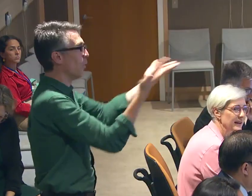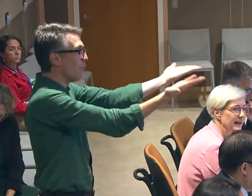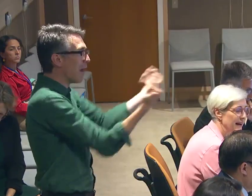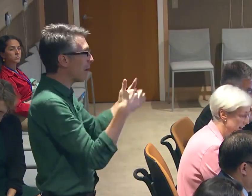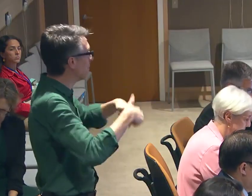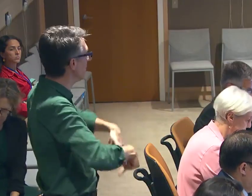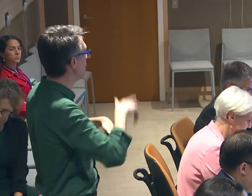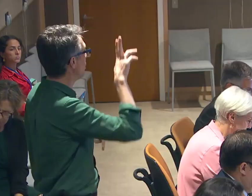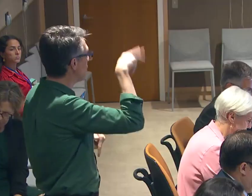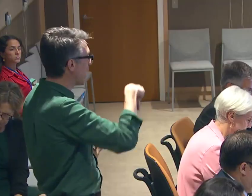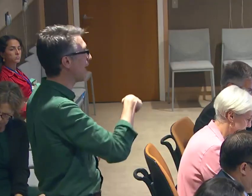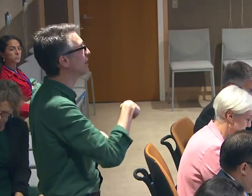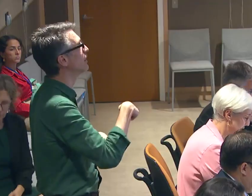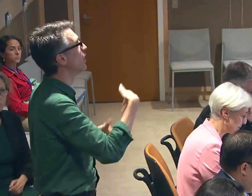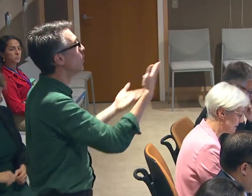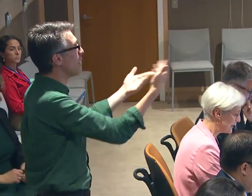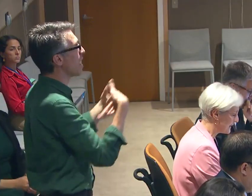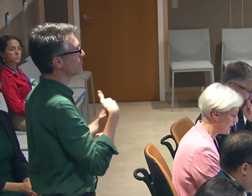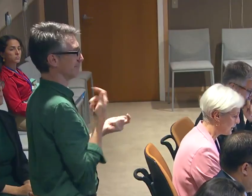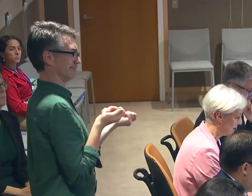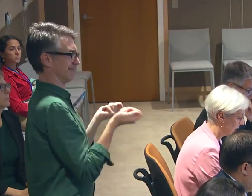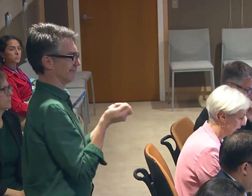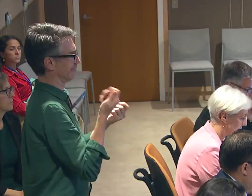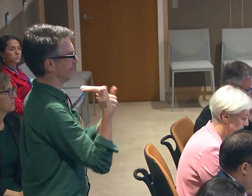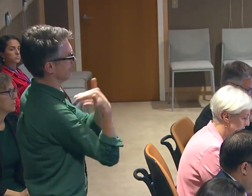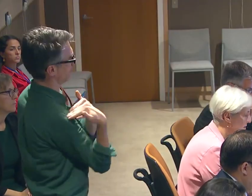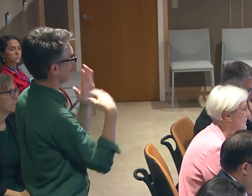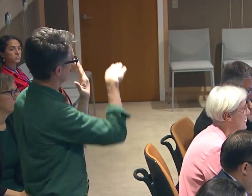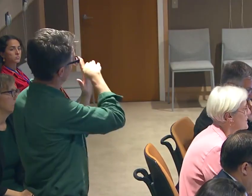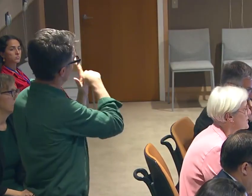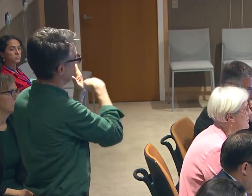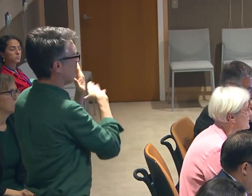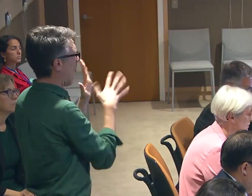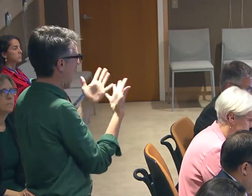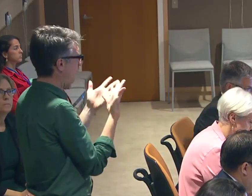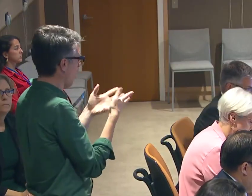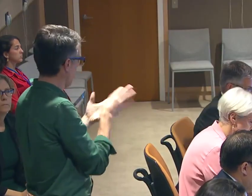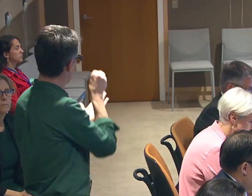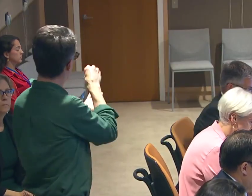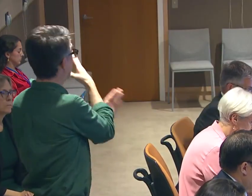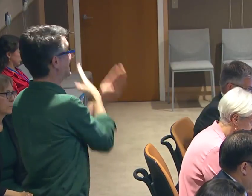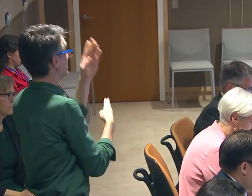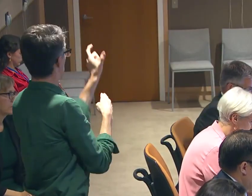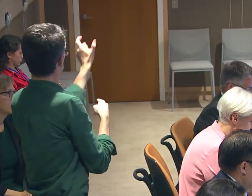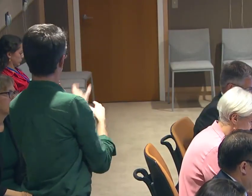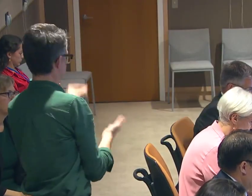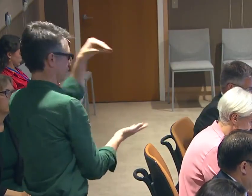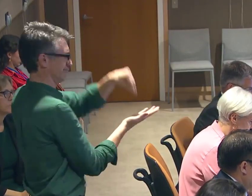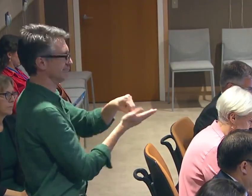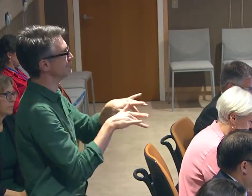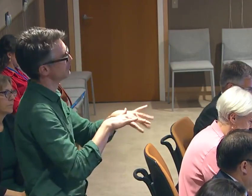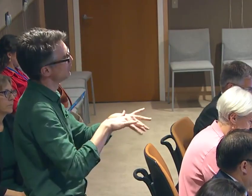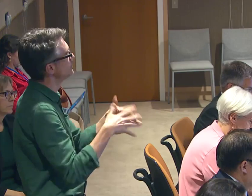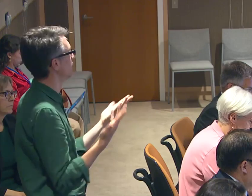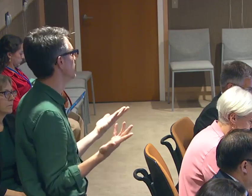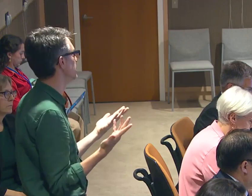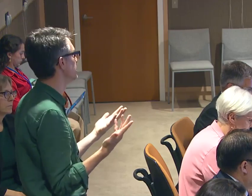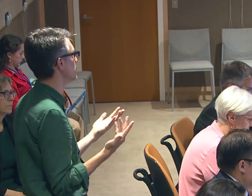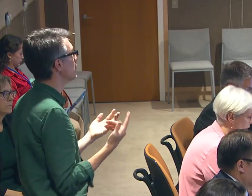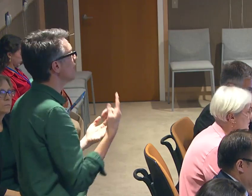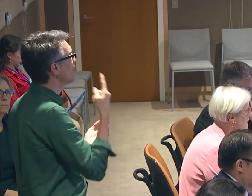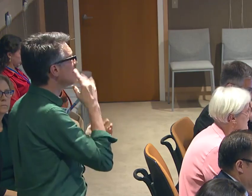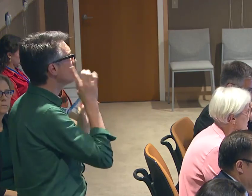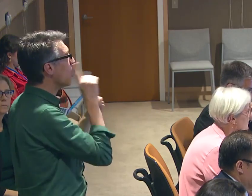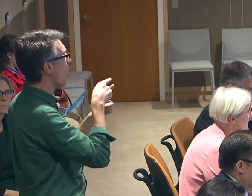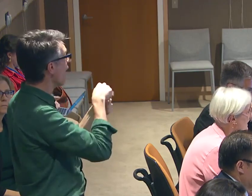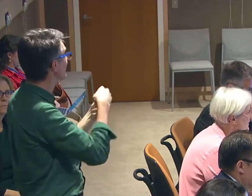administrative identification, disability assessment, and certification for inclusive social protection, care, and support